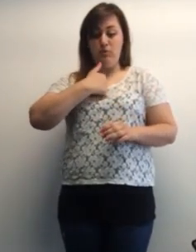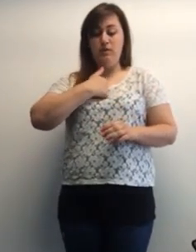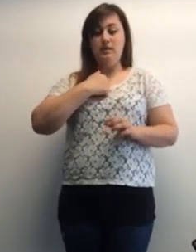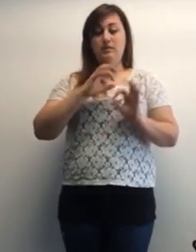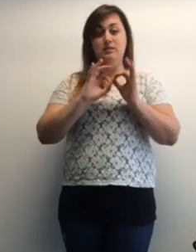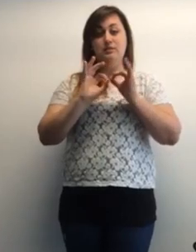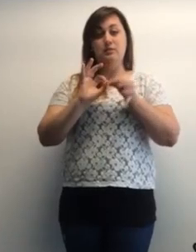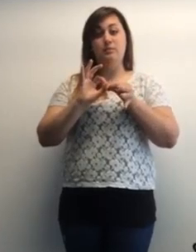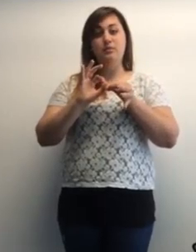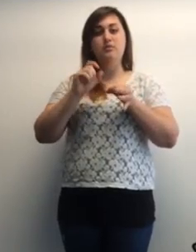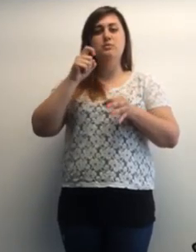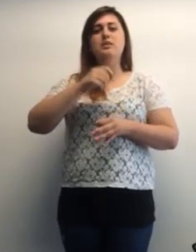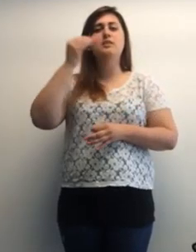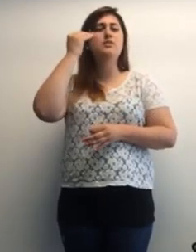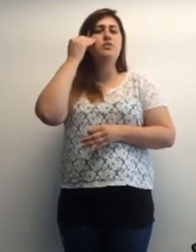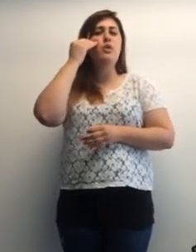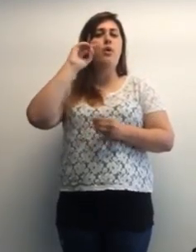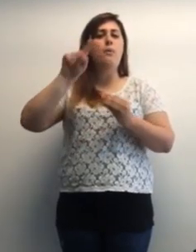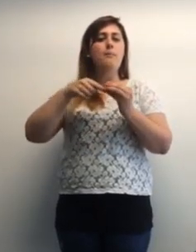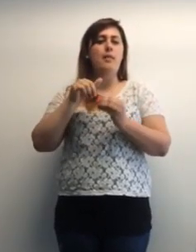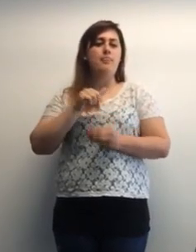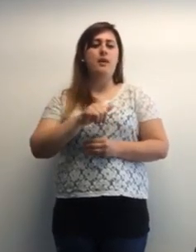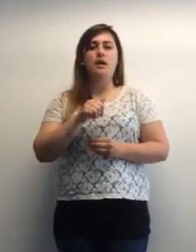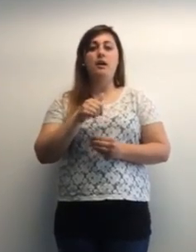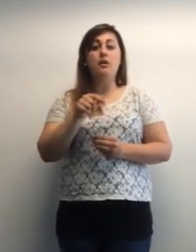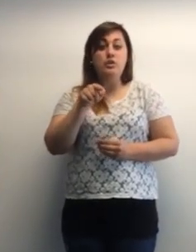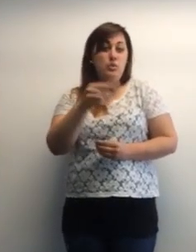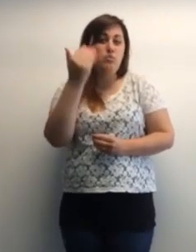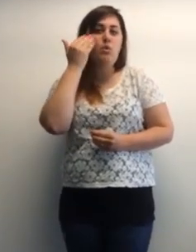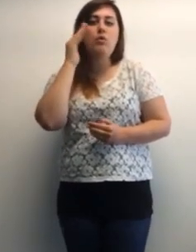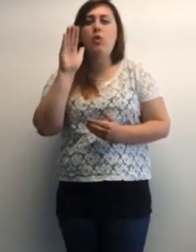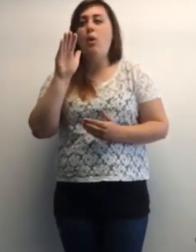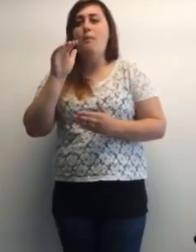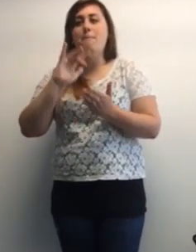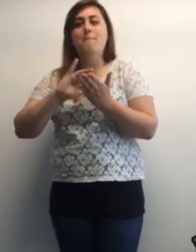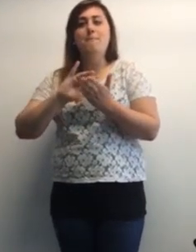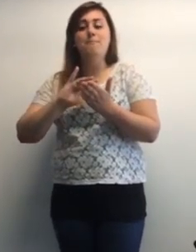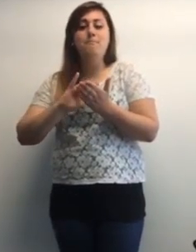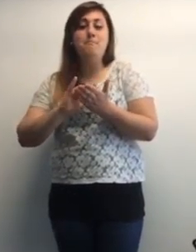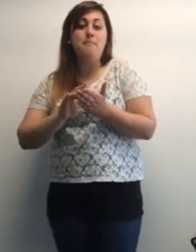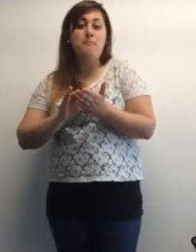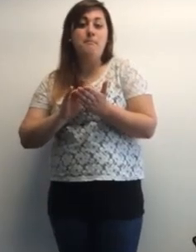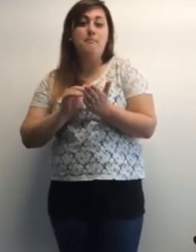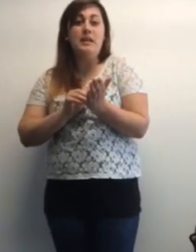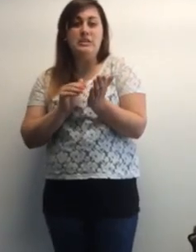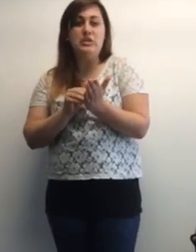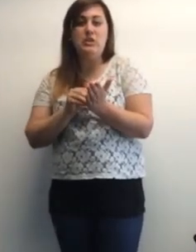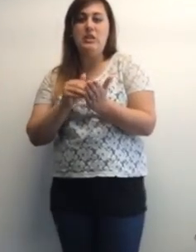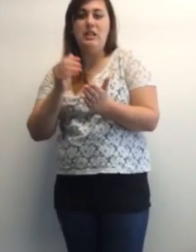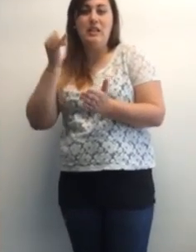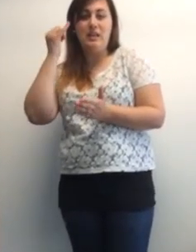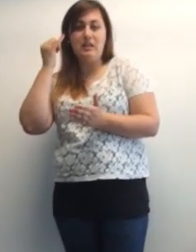what kind of skills are you learning in this program that you're gonna need to put into action? I can't think of the word, and this is